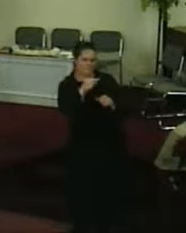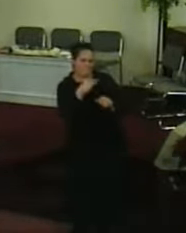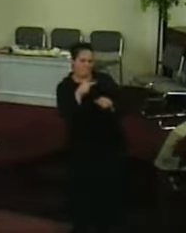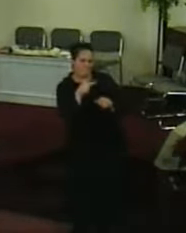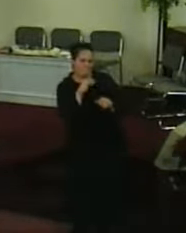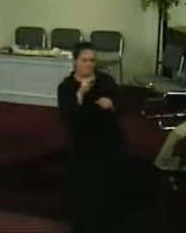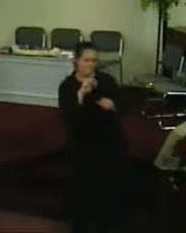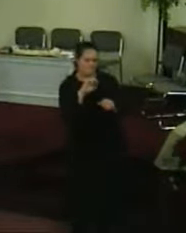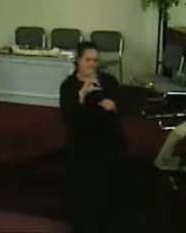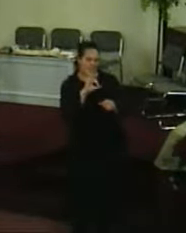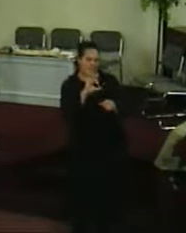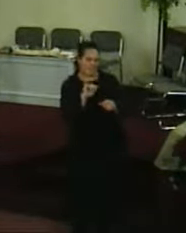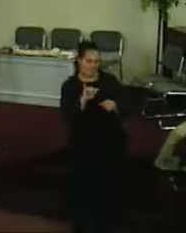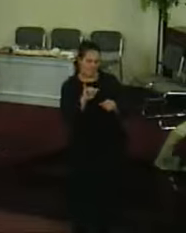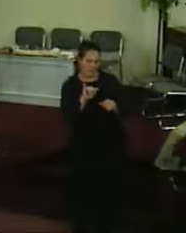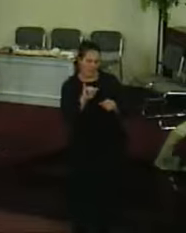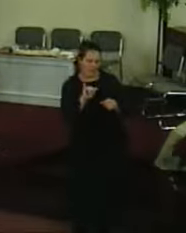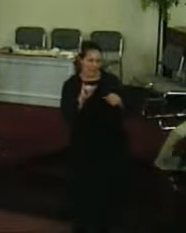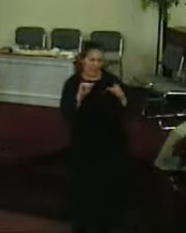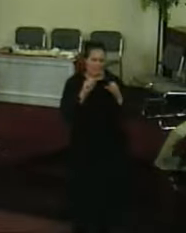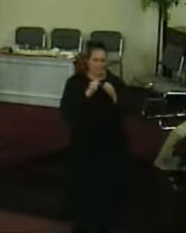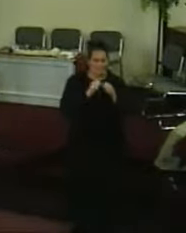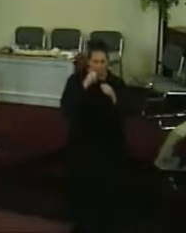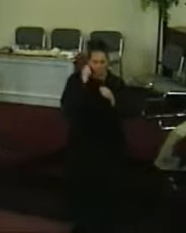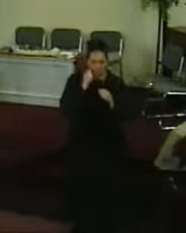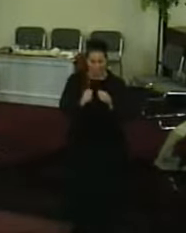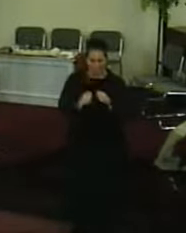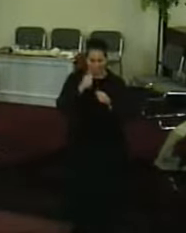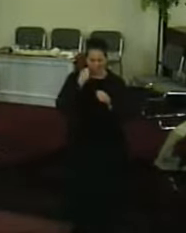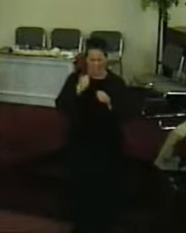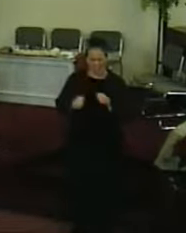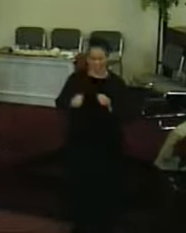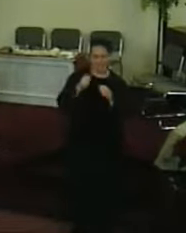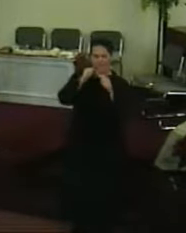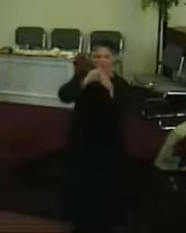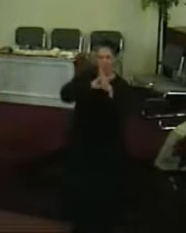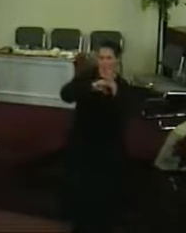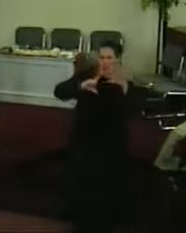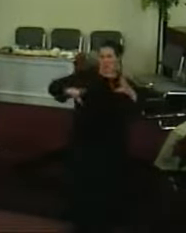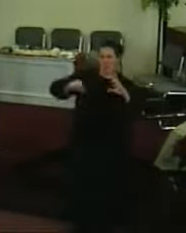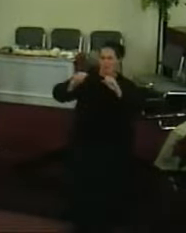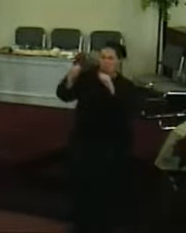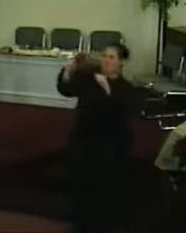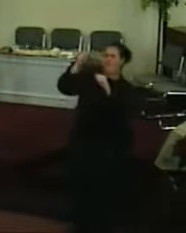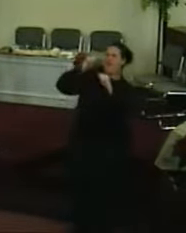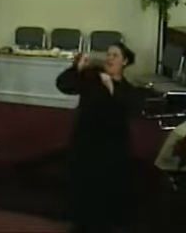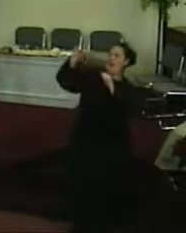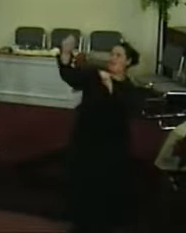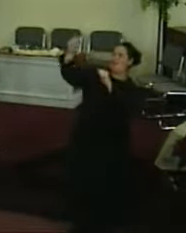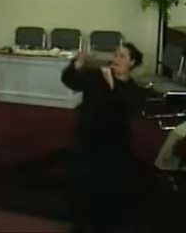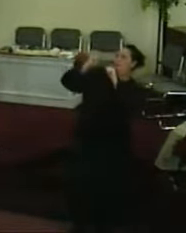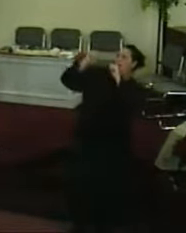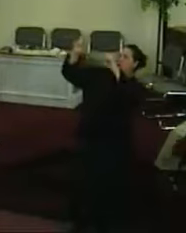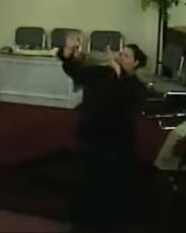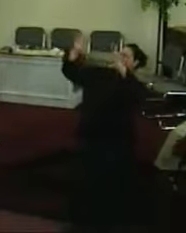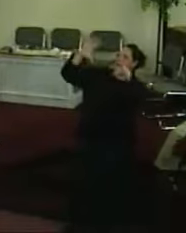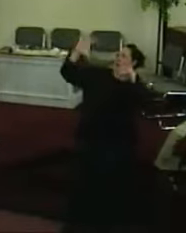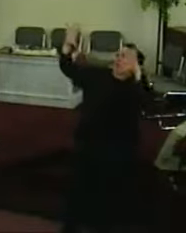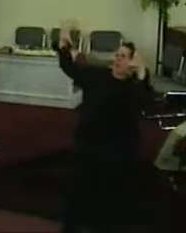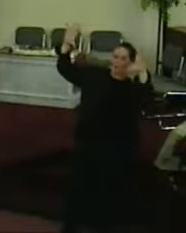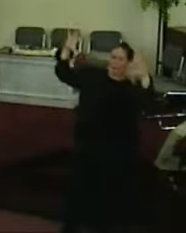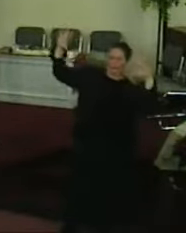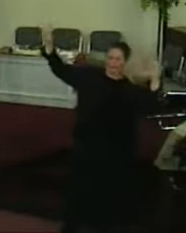He's looking for some people with a telescope that look beyond the problem and say, my God can handle it.